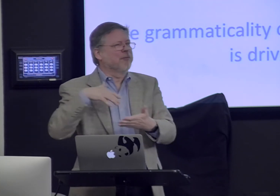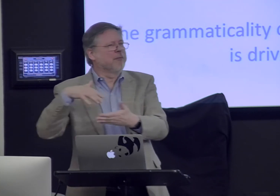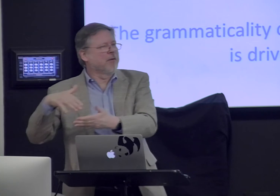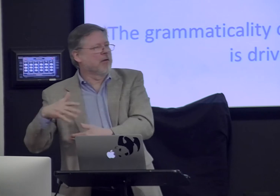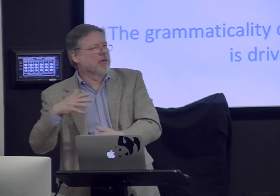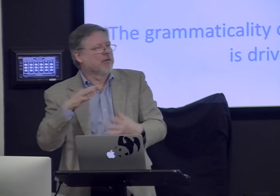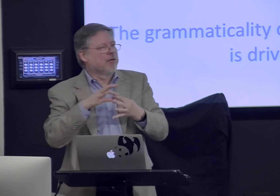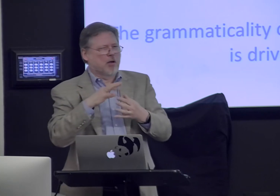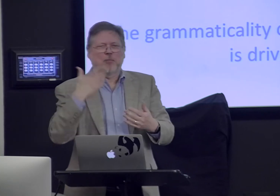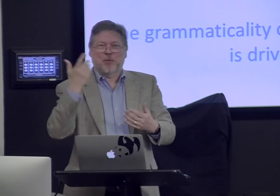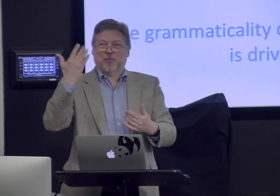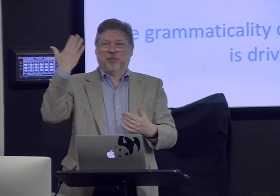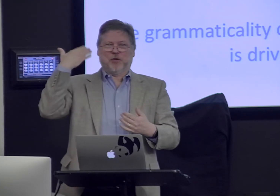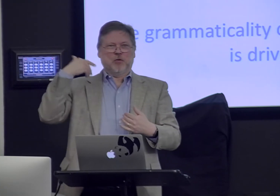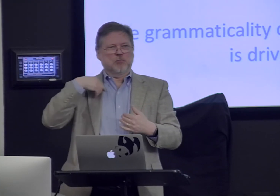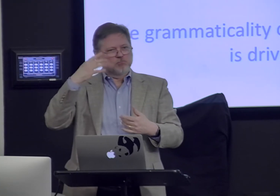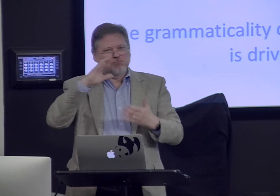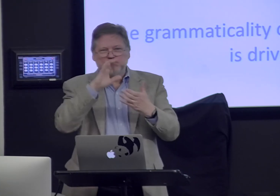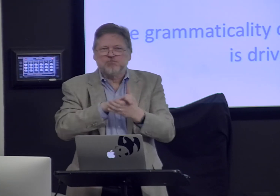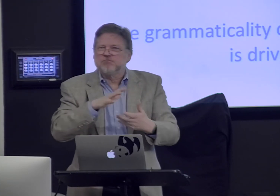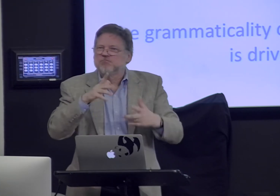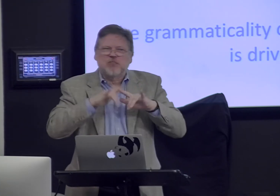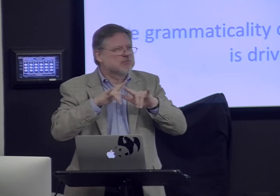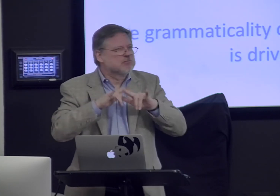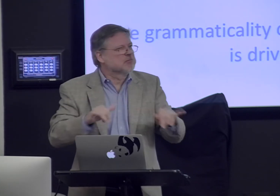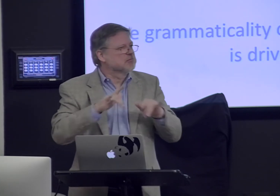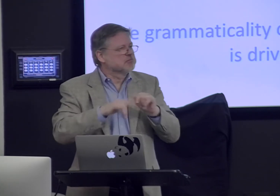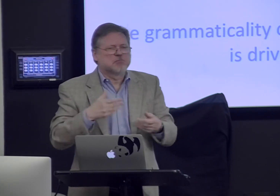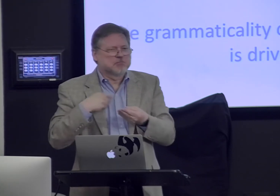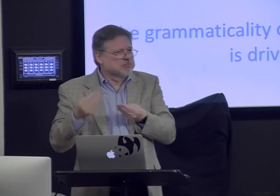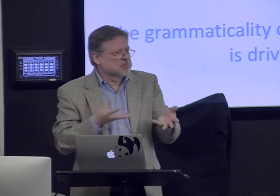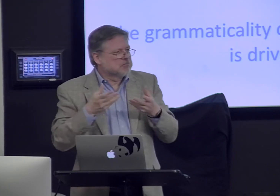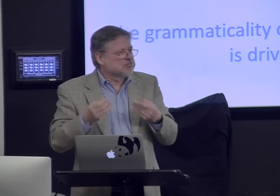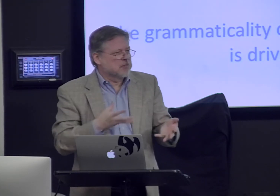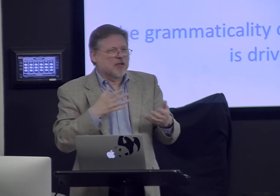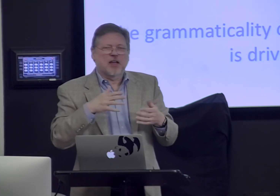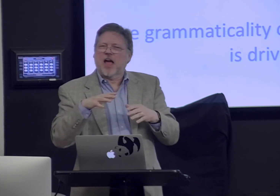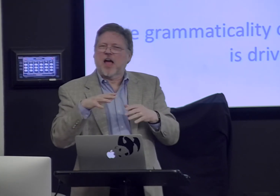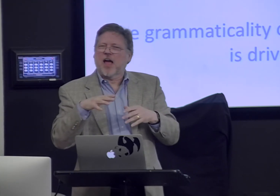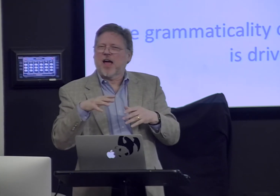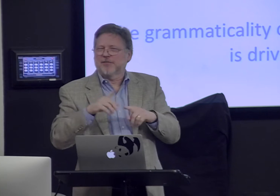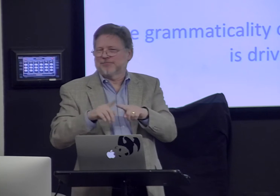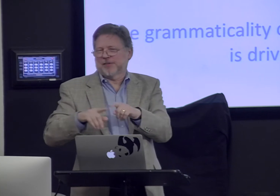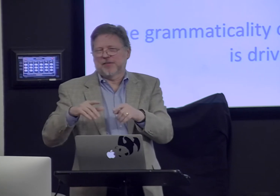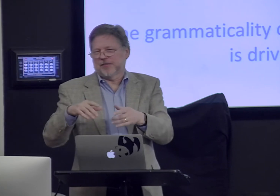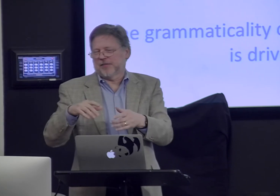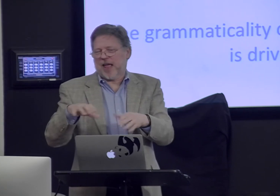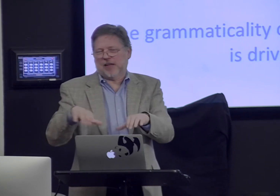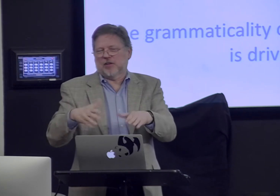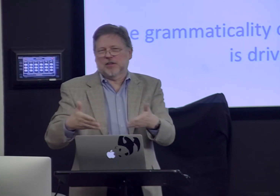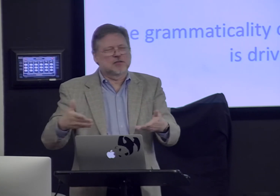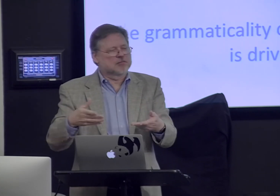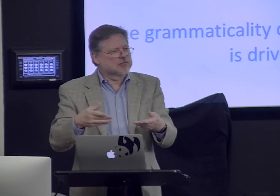Now, despite the fact that each of these 3, that this utterance was marked as incorrect on the